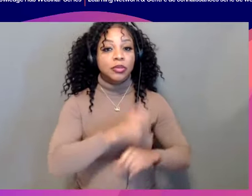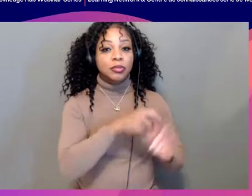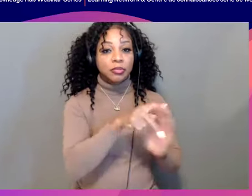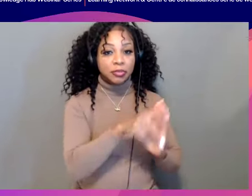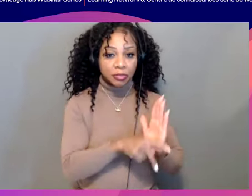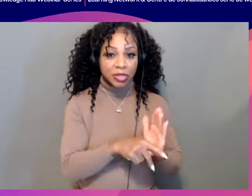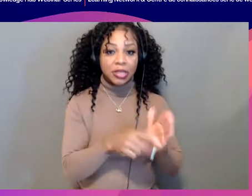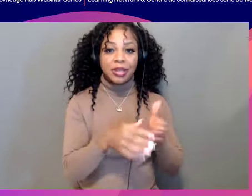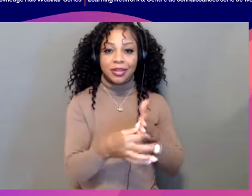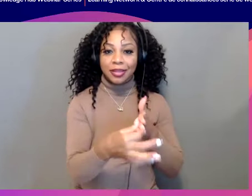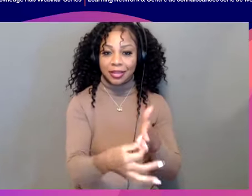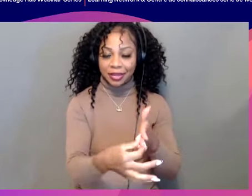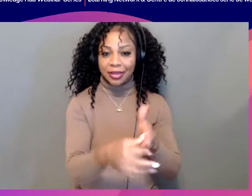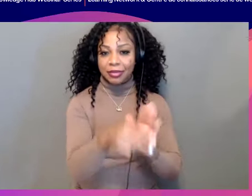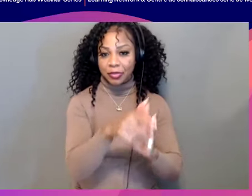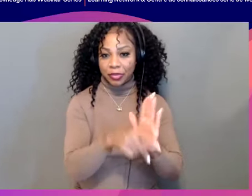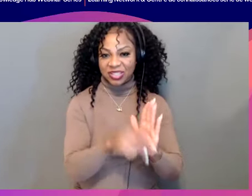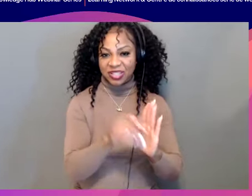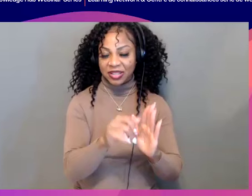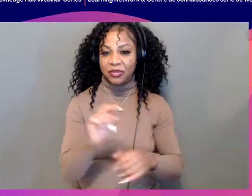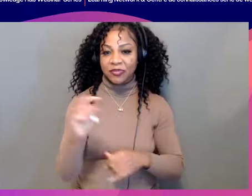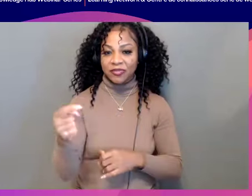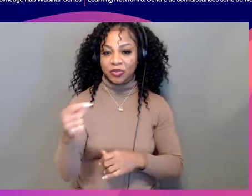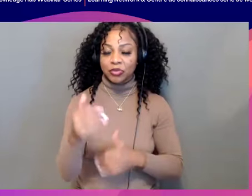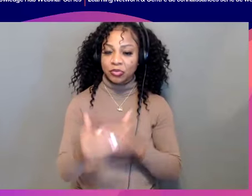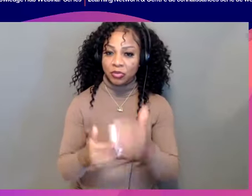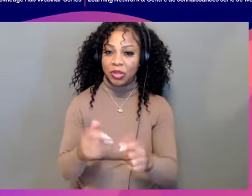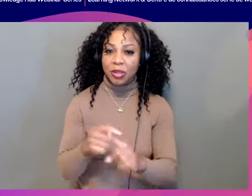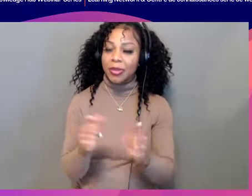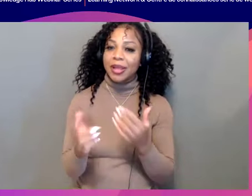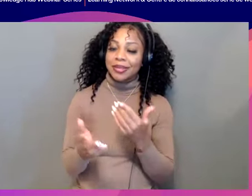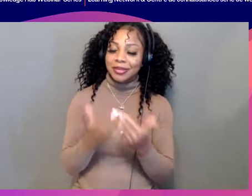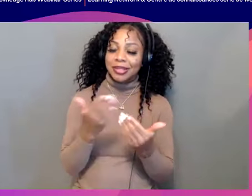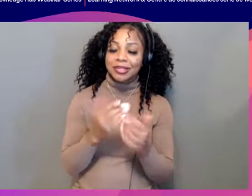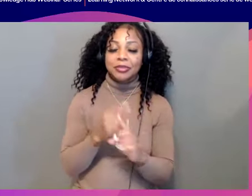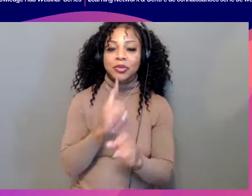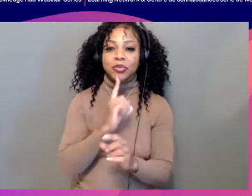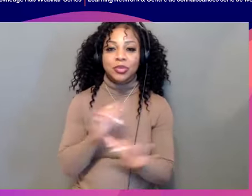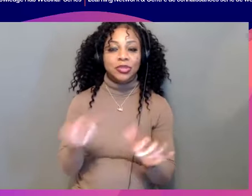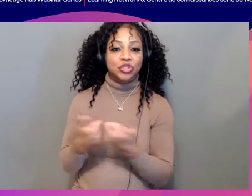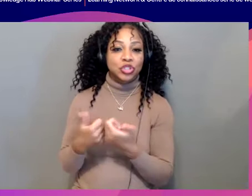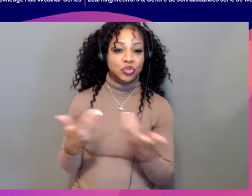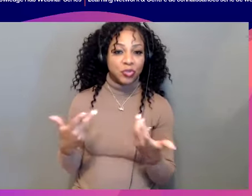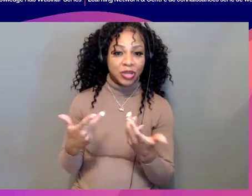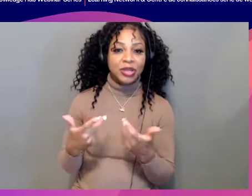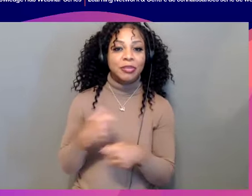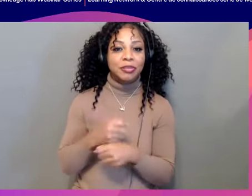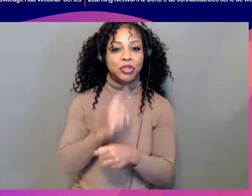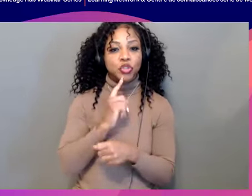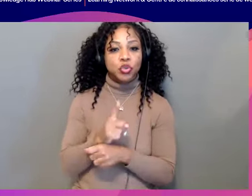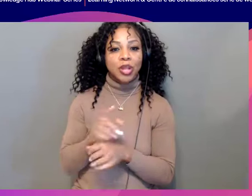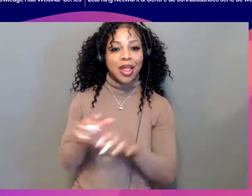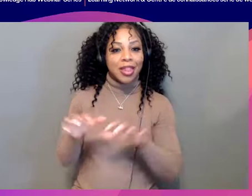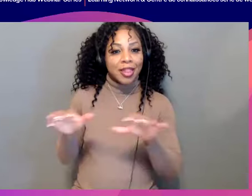guiding principles is only the first step and often the easiest one. The real challenge lies in turning them into